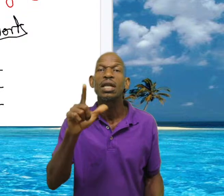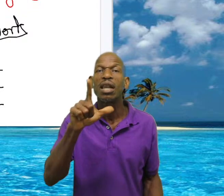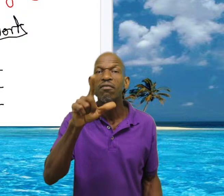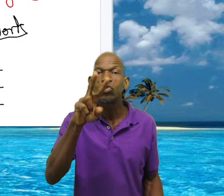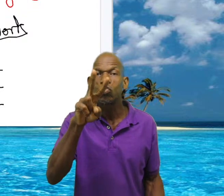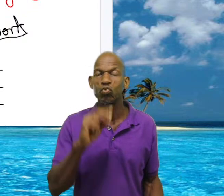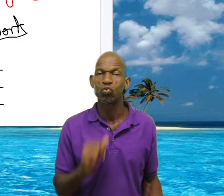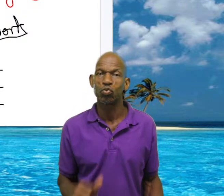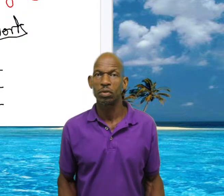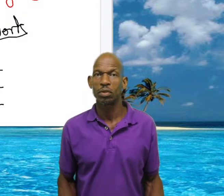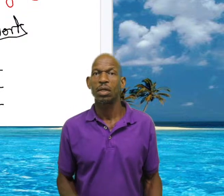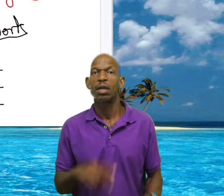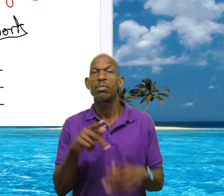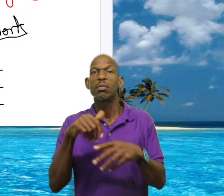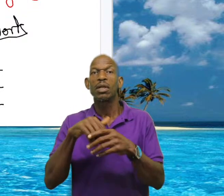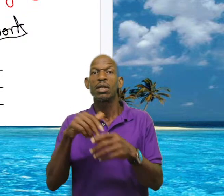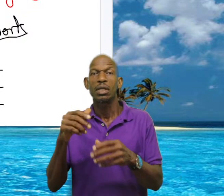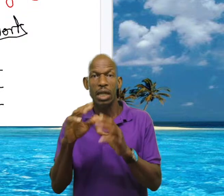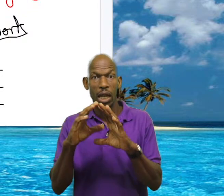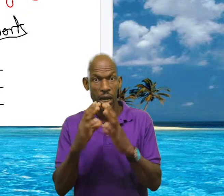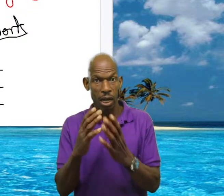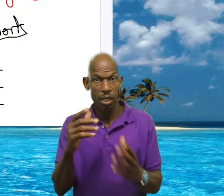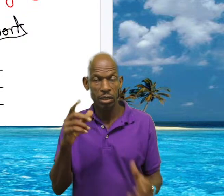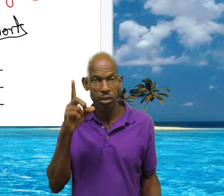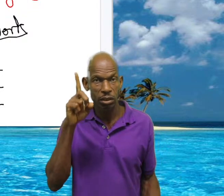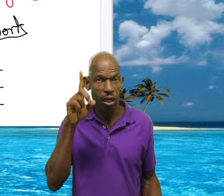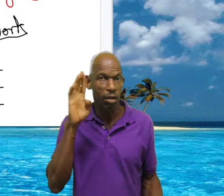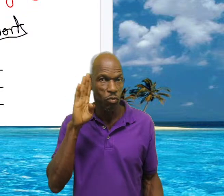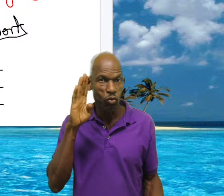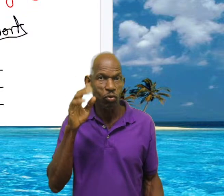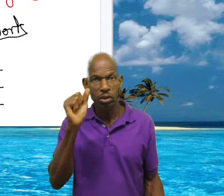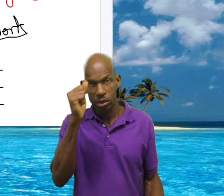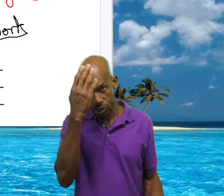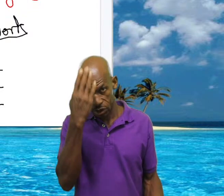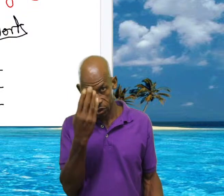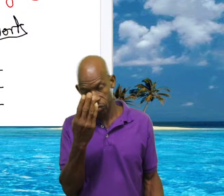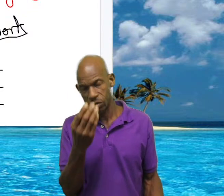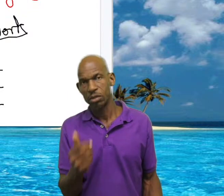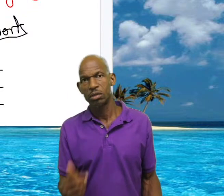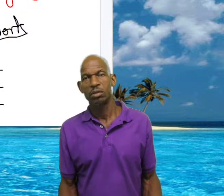class, like Donna and Selwyn, right? So the others, I'll see you next week,